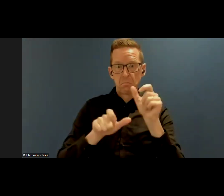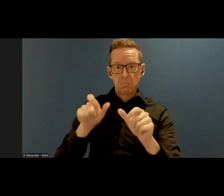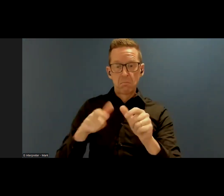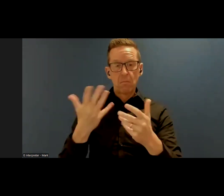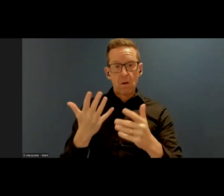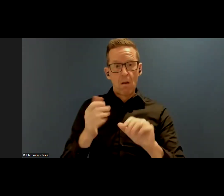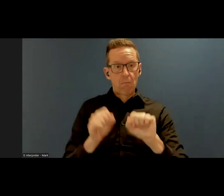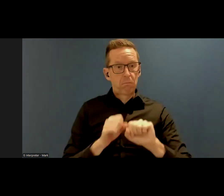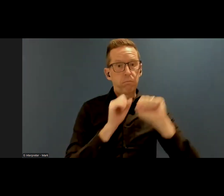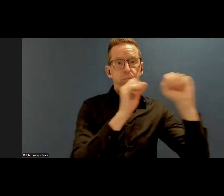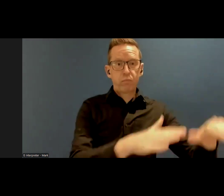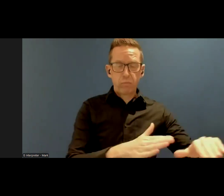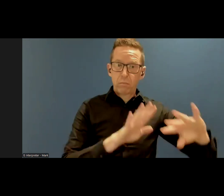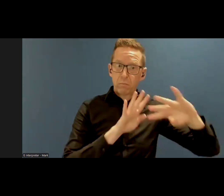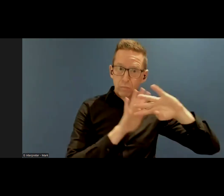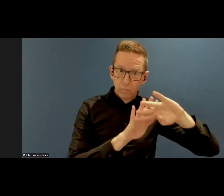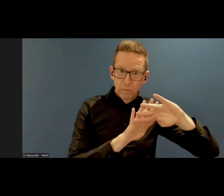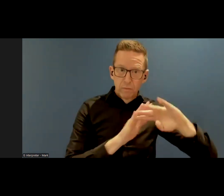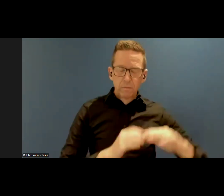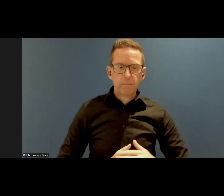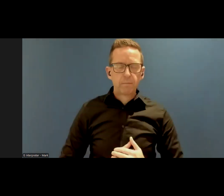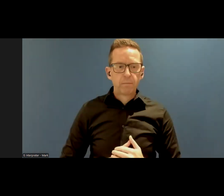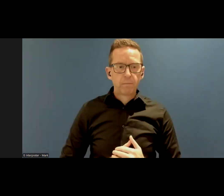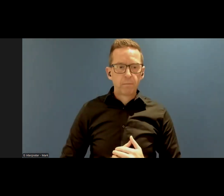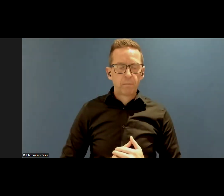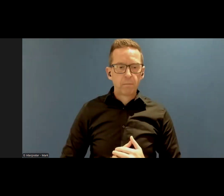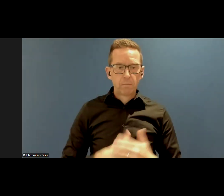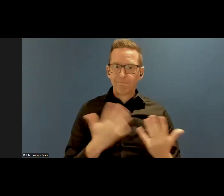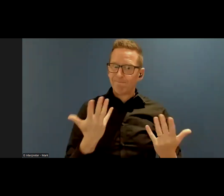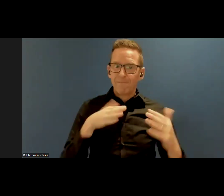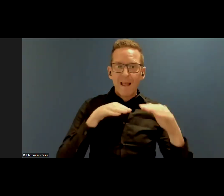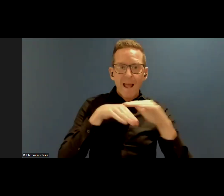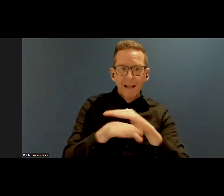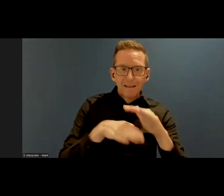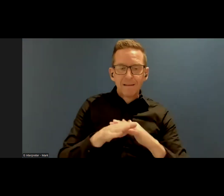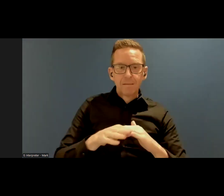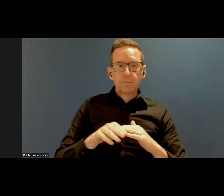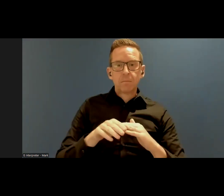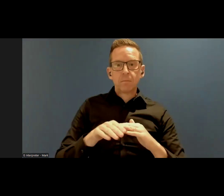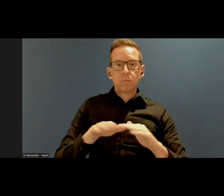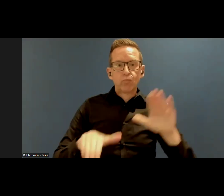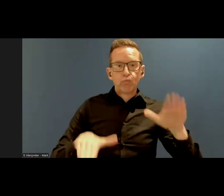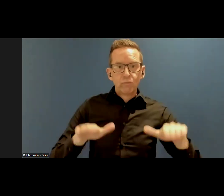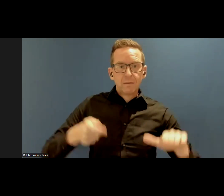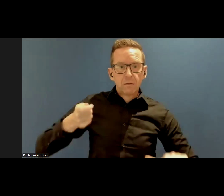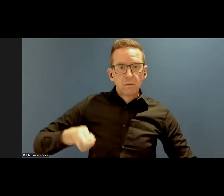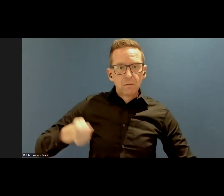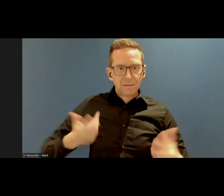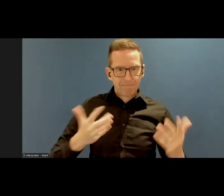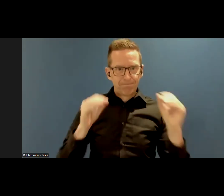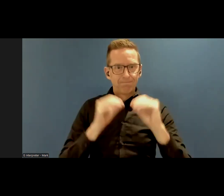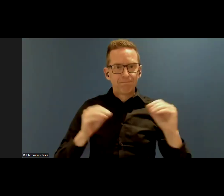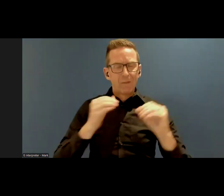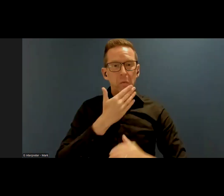with the issues with the access to justice, and they are deemed not fit to respond